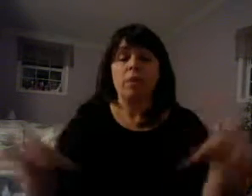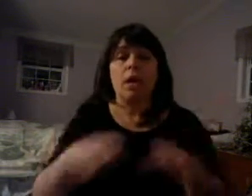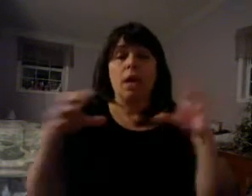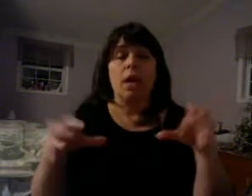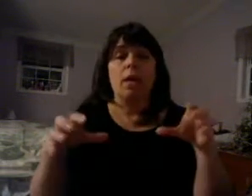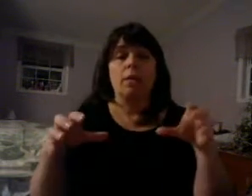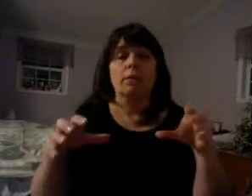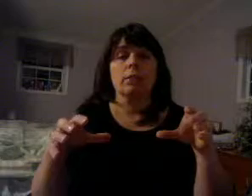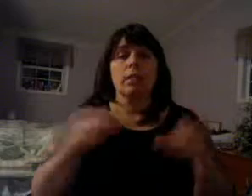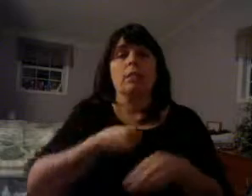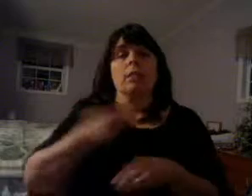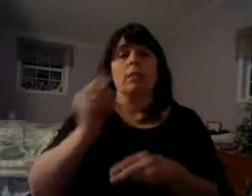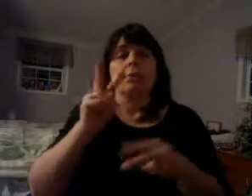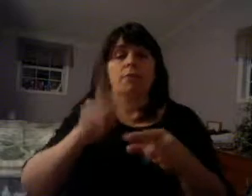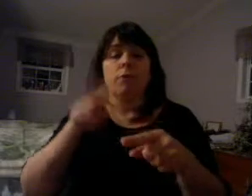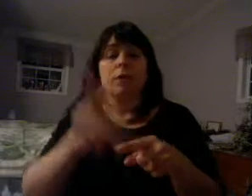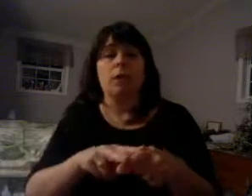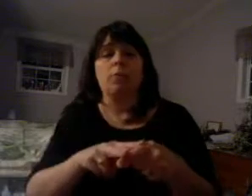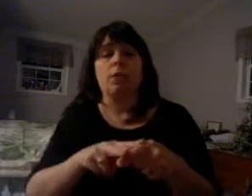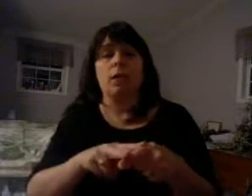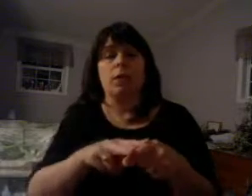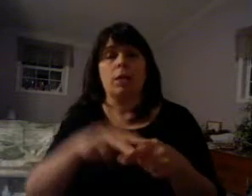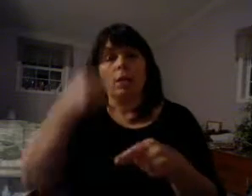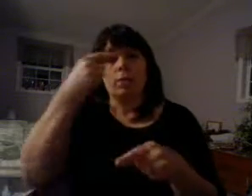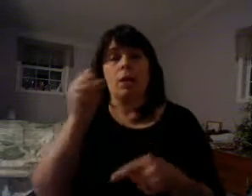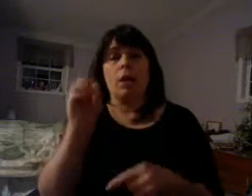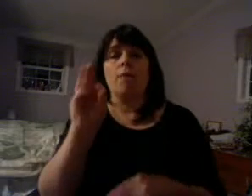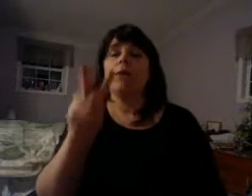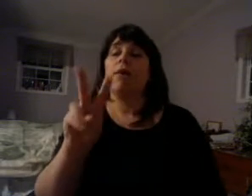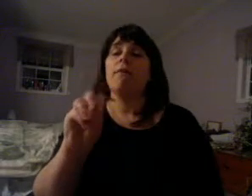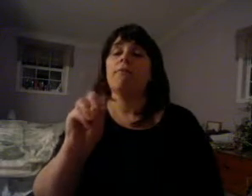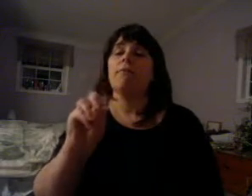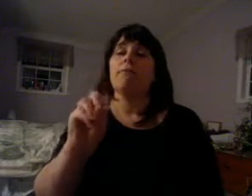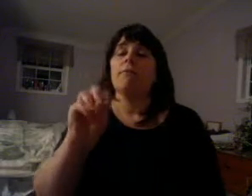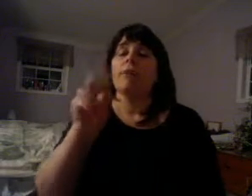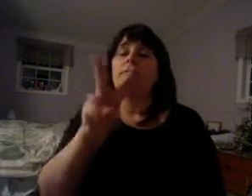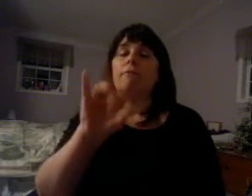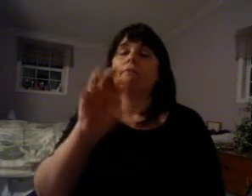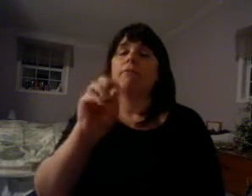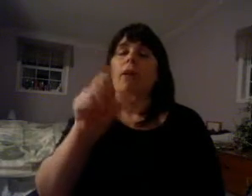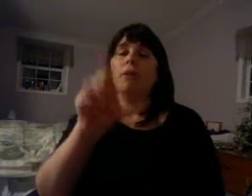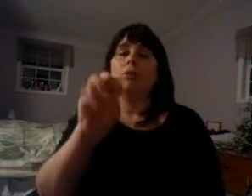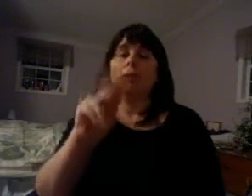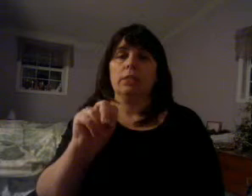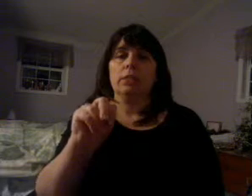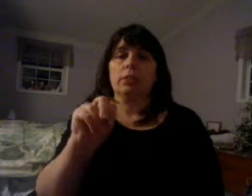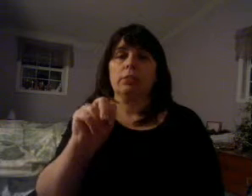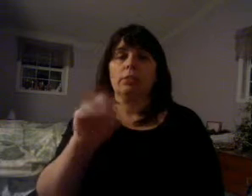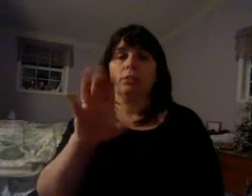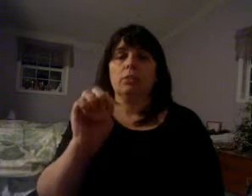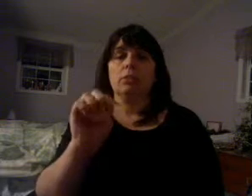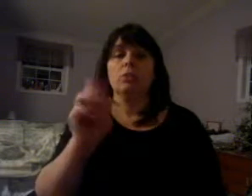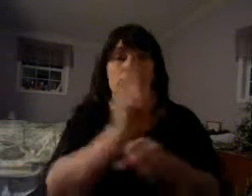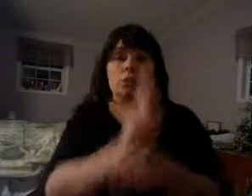use. Since 1968, we have had a Vietnam War, a war on drugs, and an end of censorship